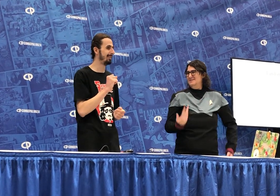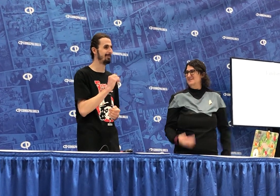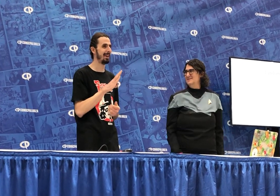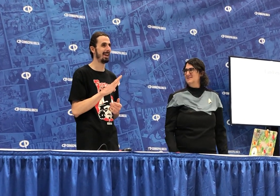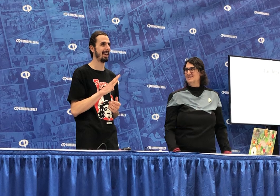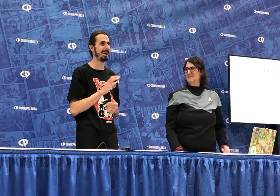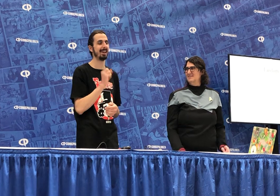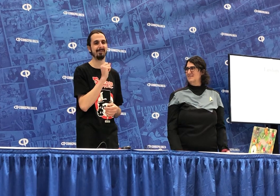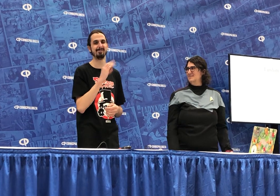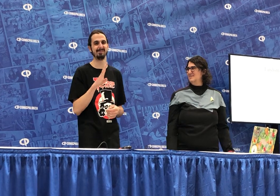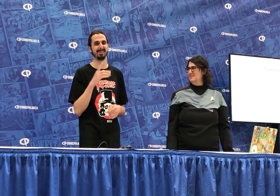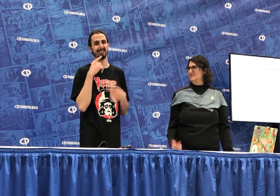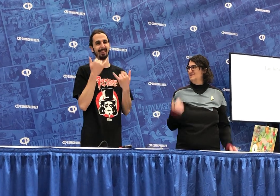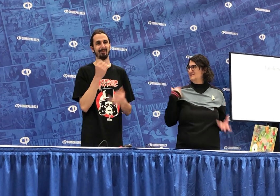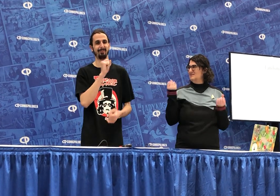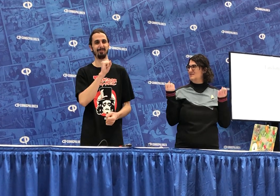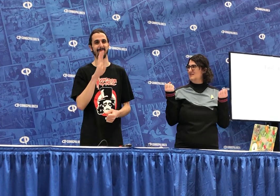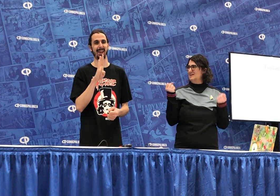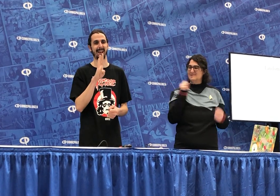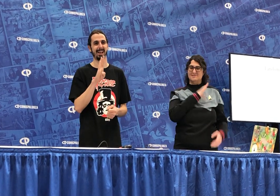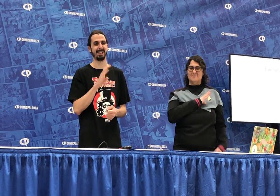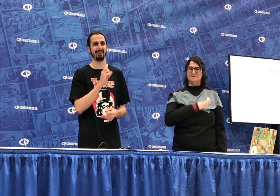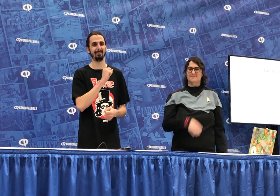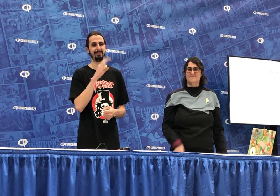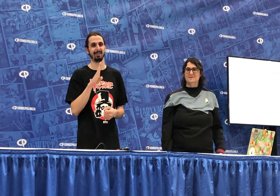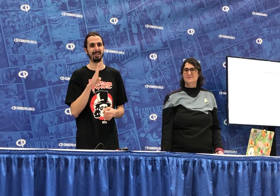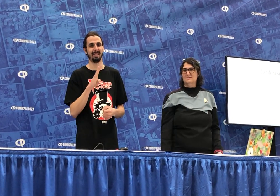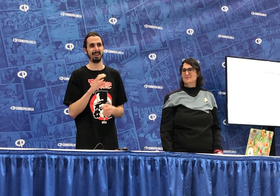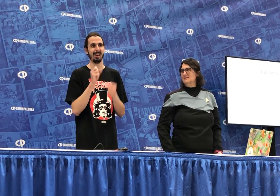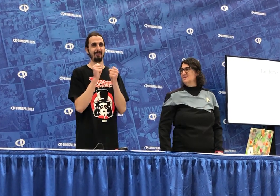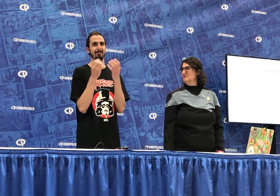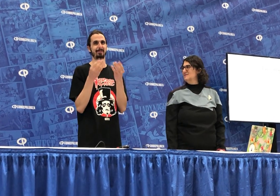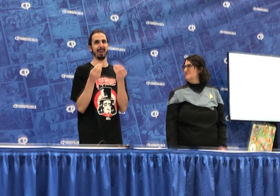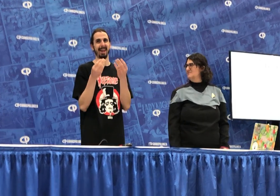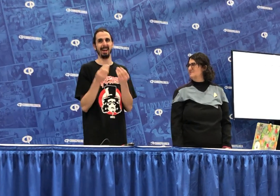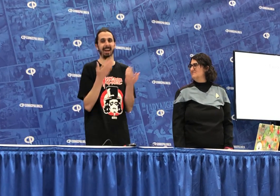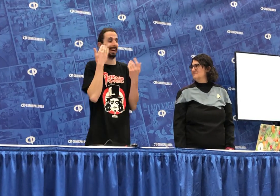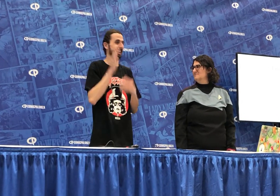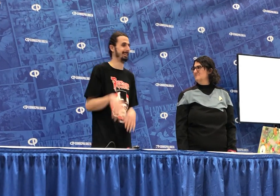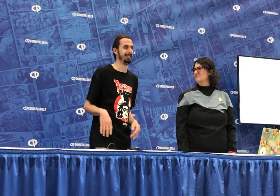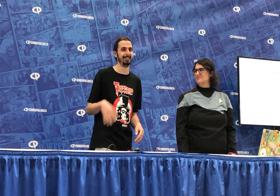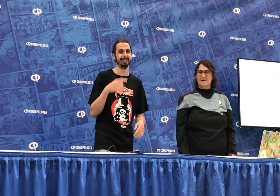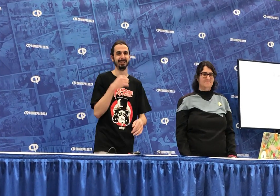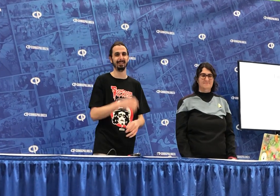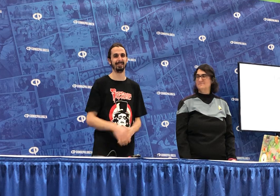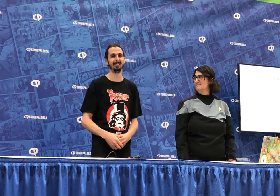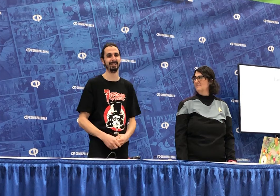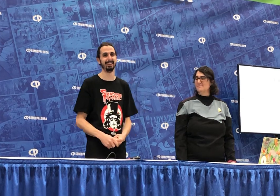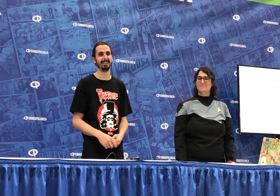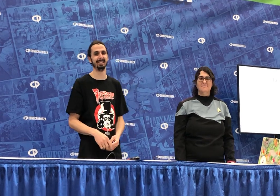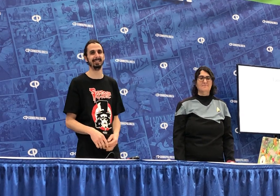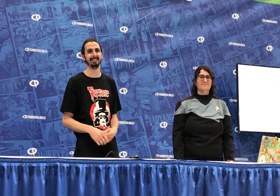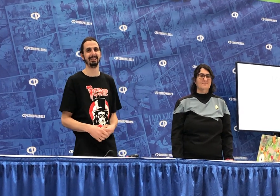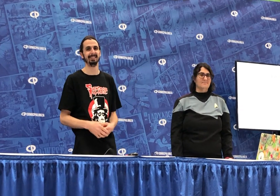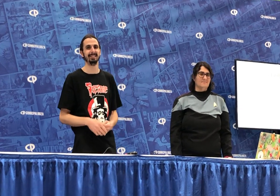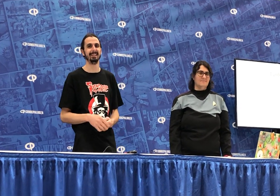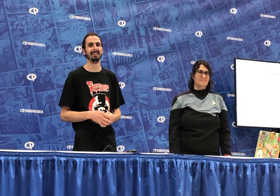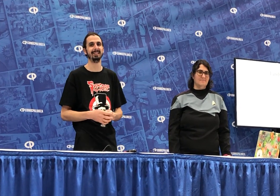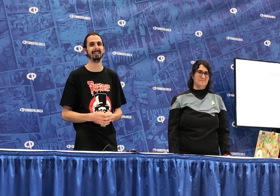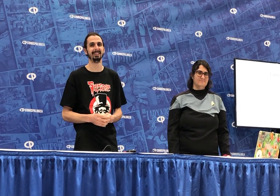what Mark said. I think it's just SB, I don't know. For now we'll say S and then B. Or again, like she said, maybe you could show a sponge, I don't know.